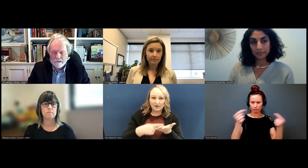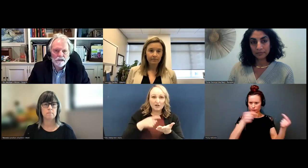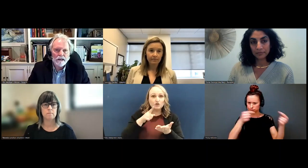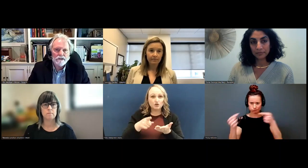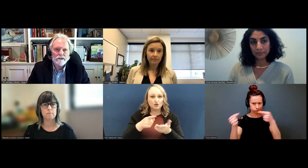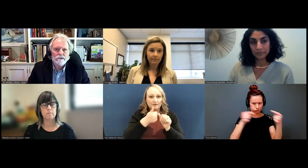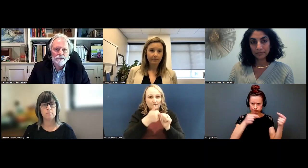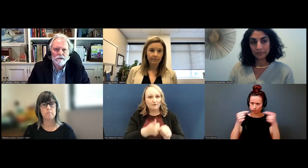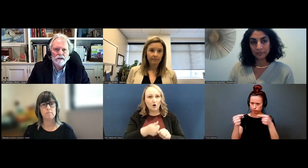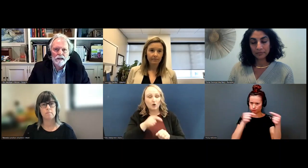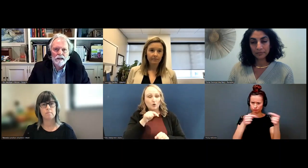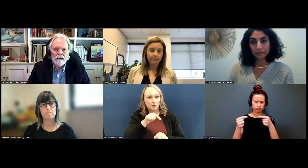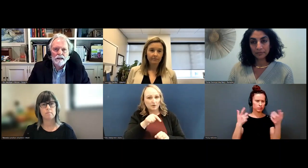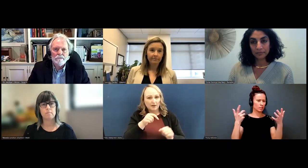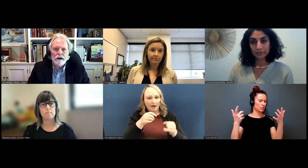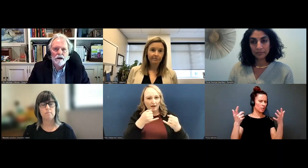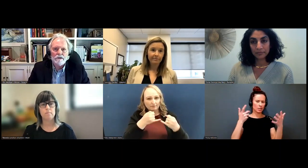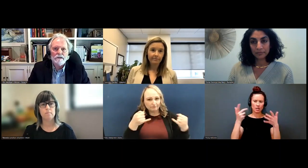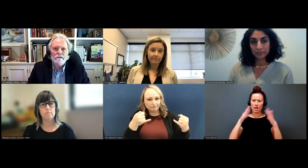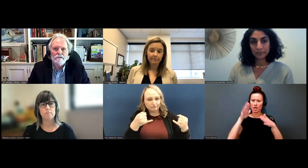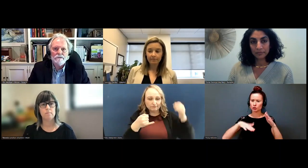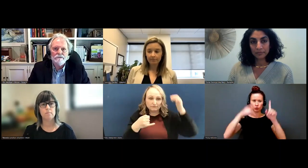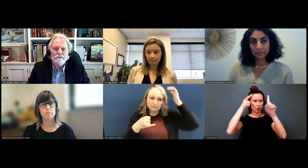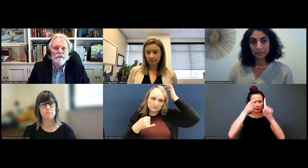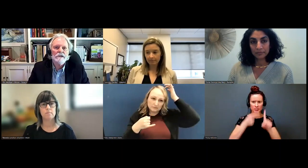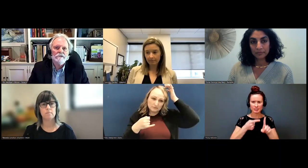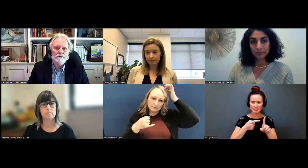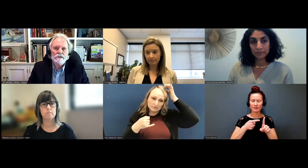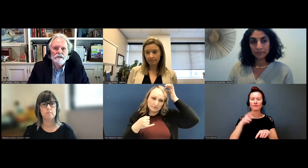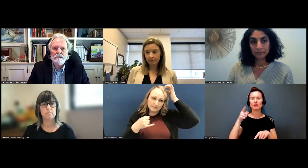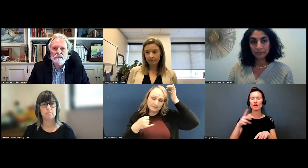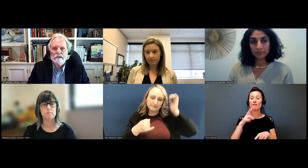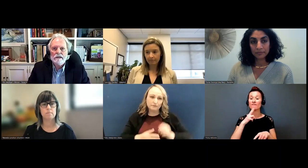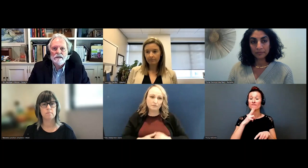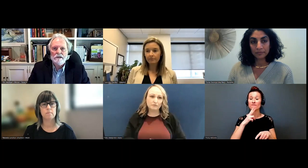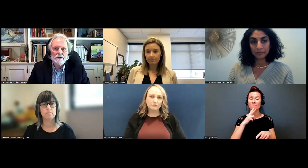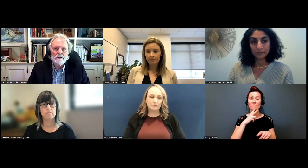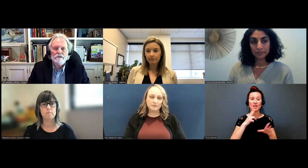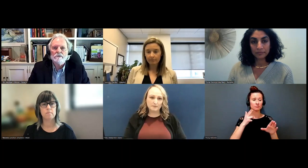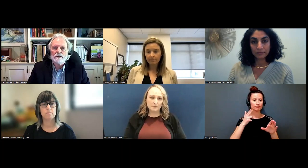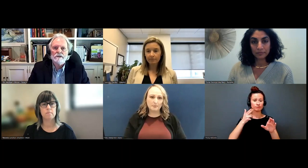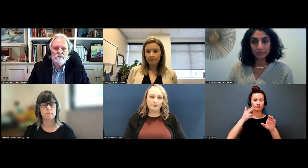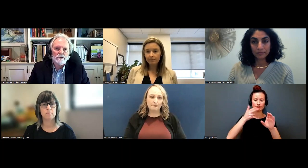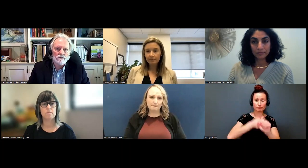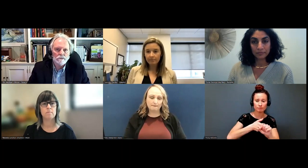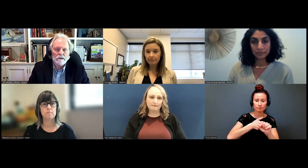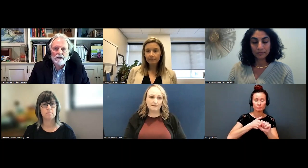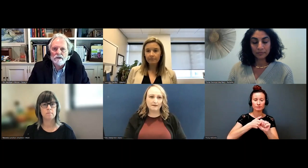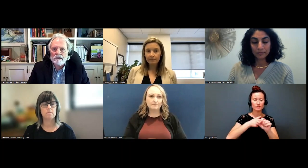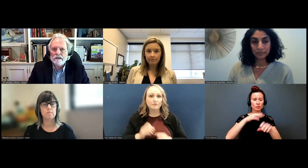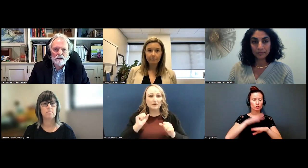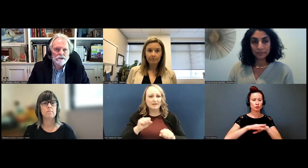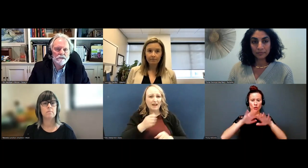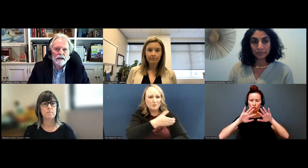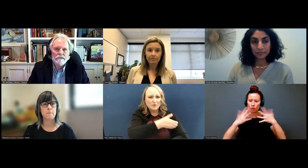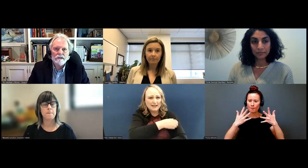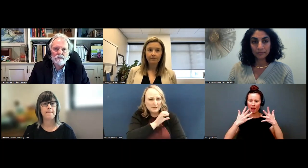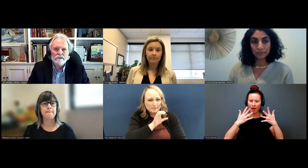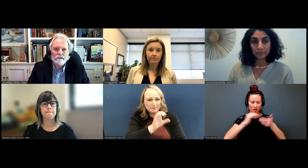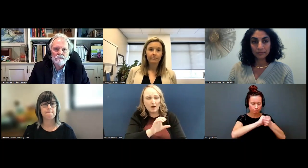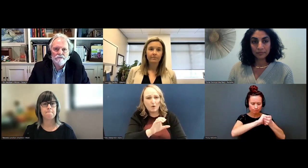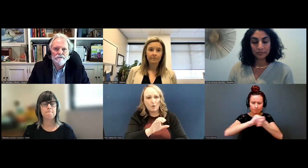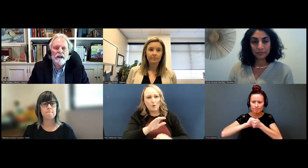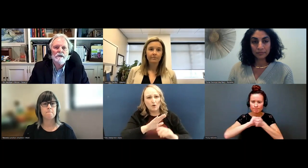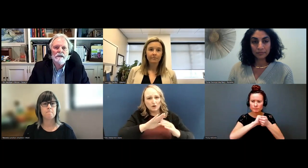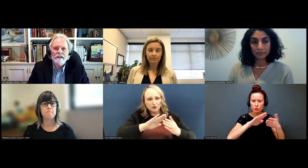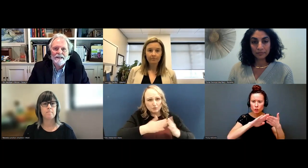has real implications for empowering family groups and other community groups and social planning organizations and